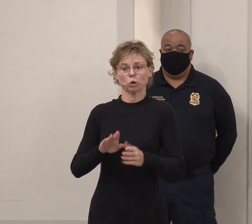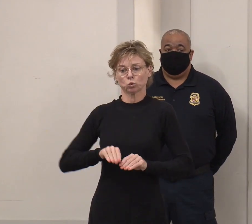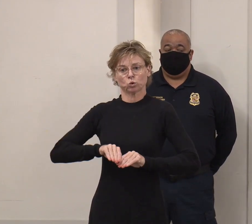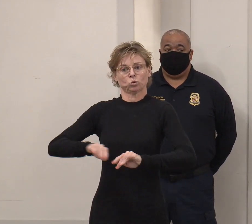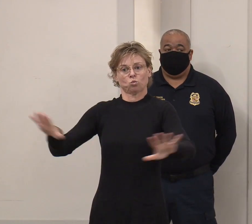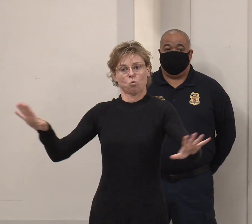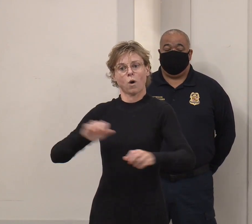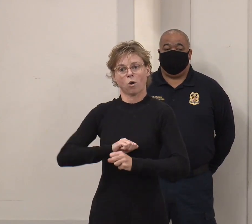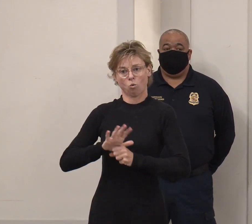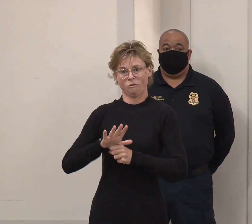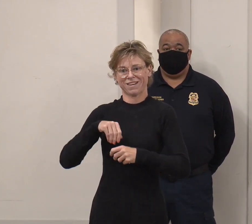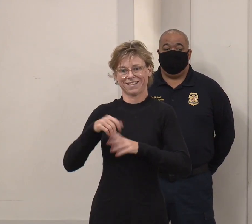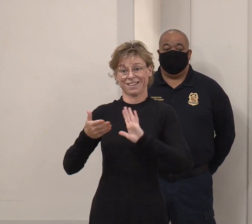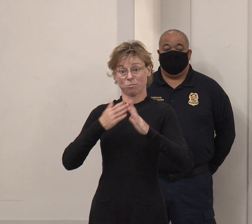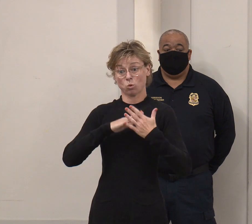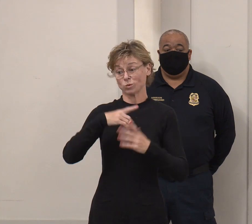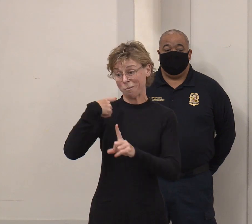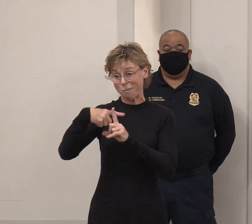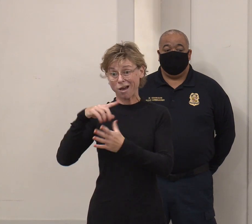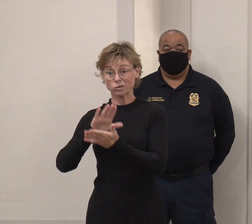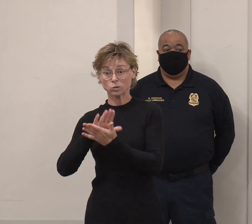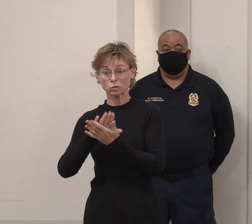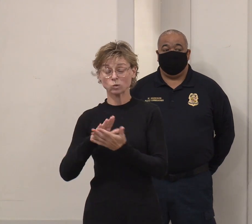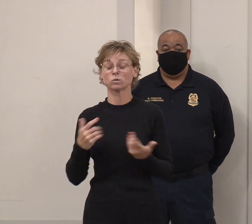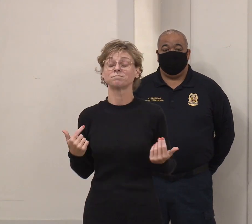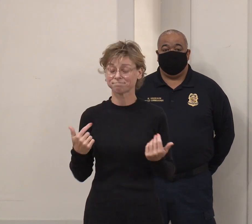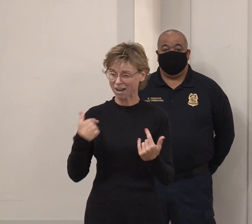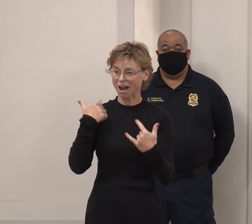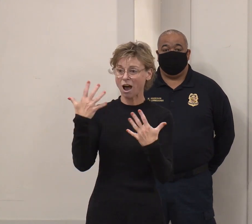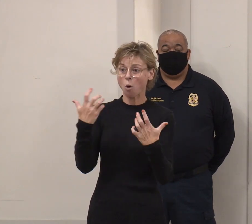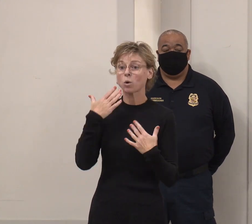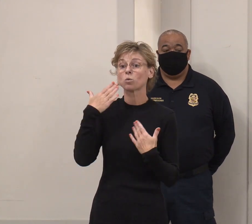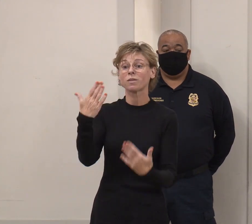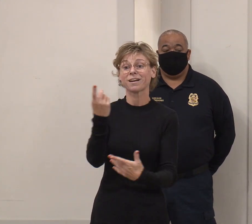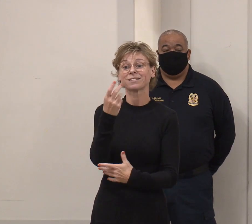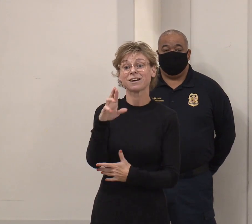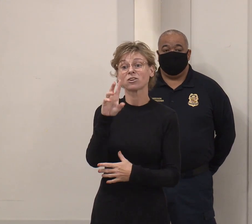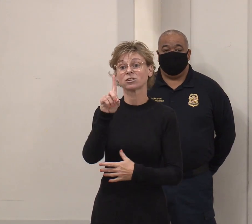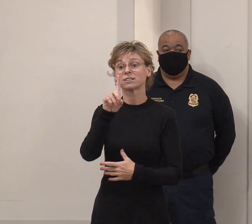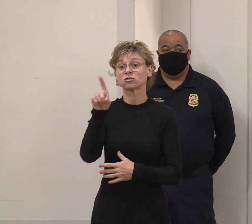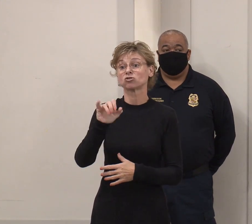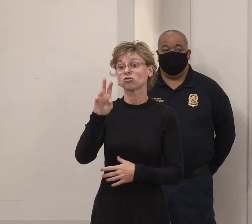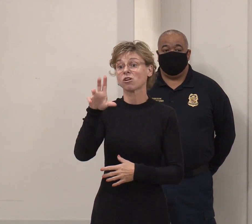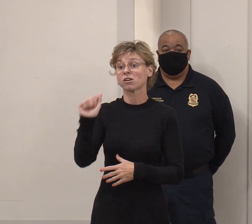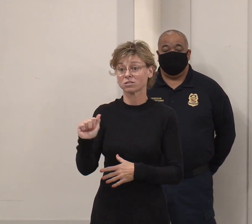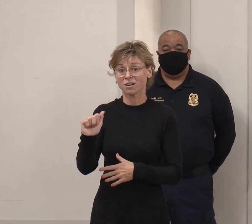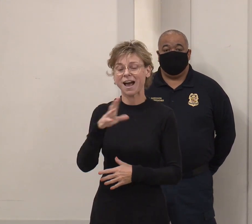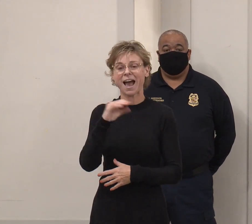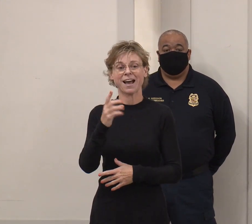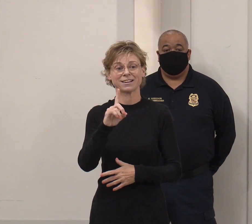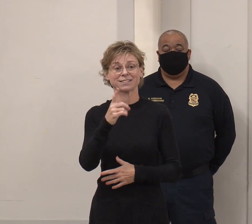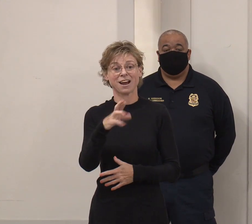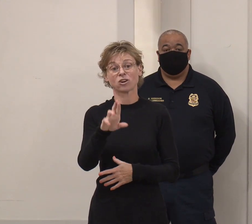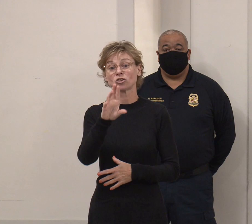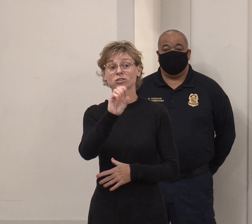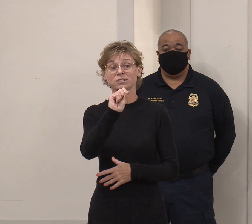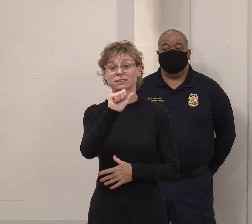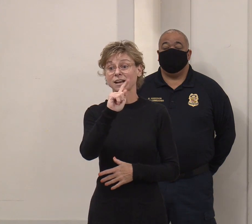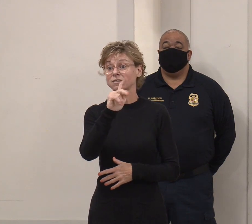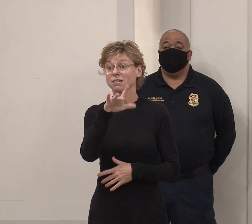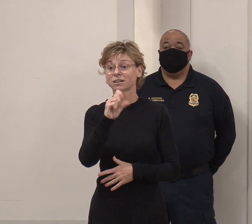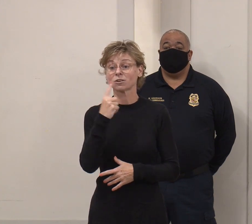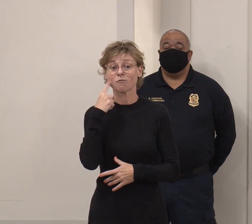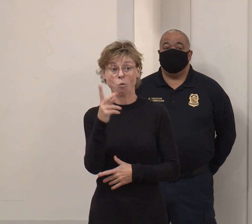our communities and our schools. I want to thank Dr. Zeraza and Dr. Santelises for their work to ensure an